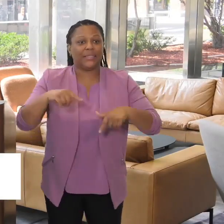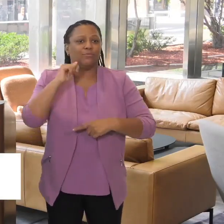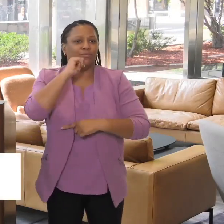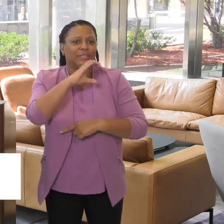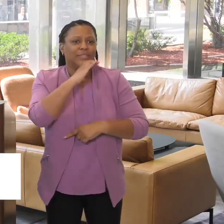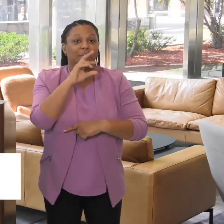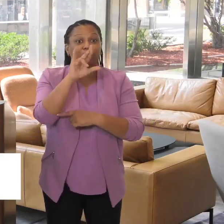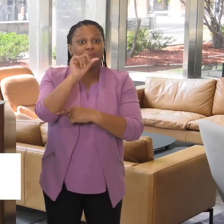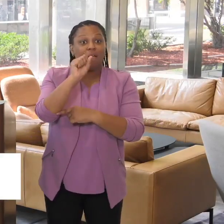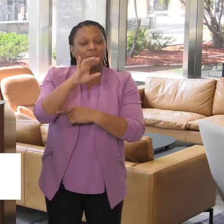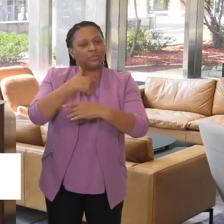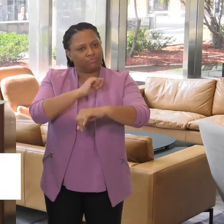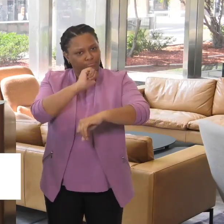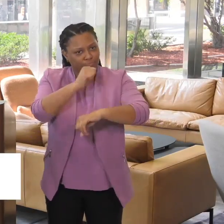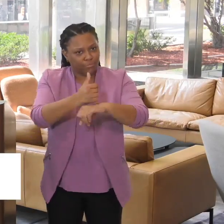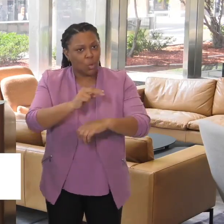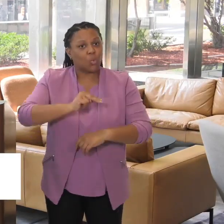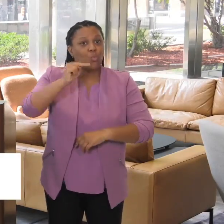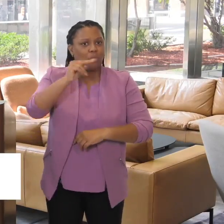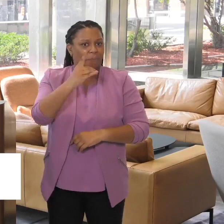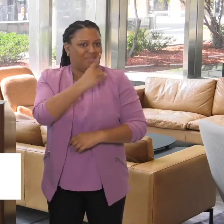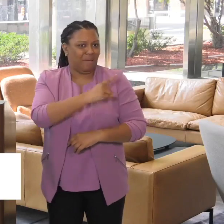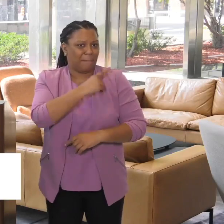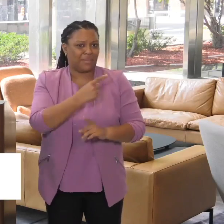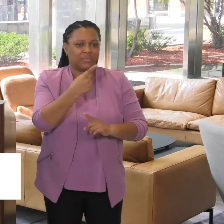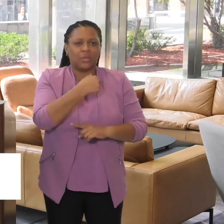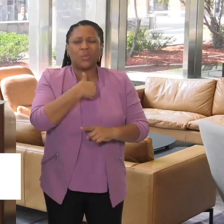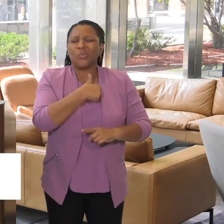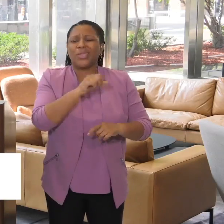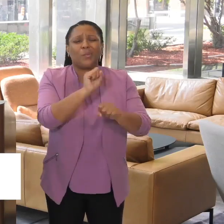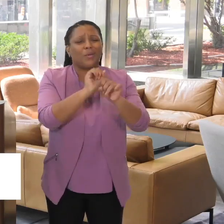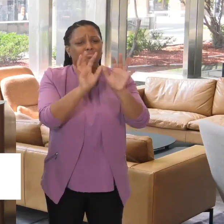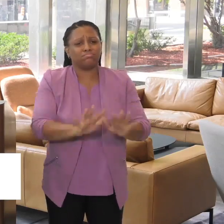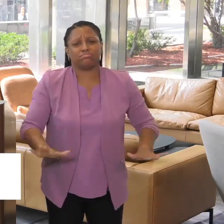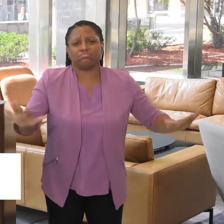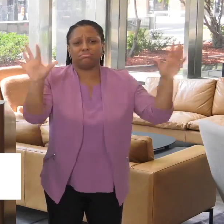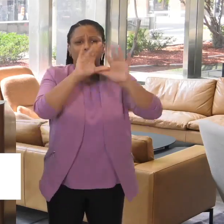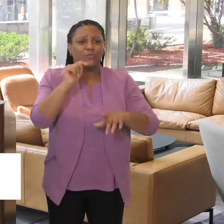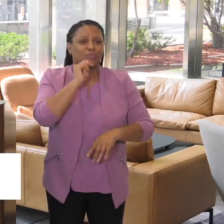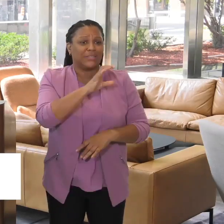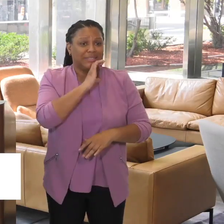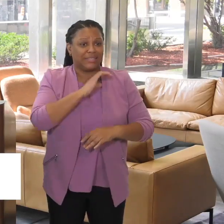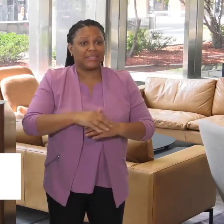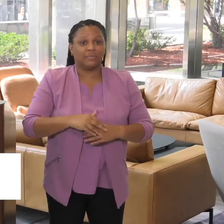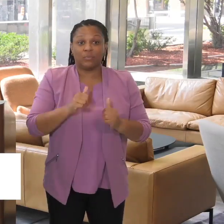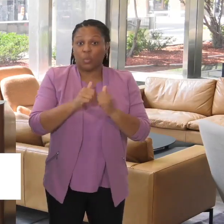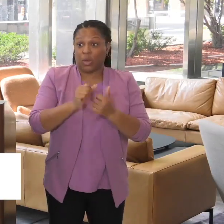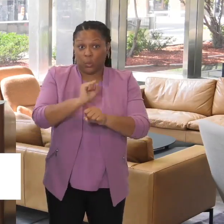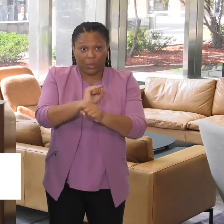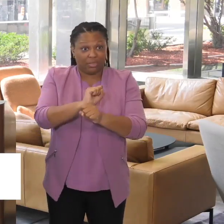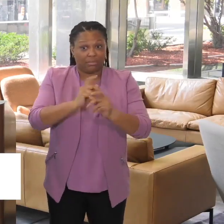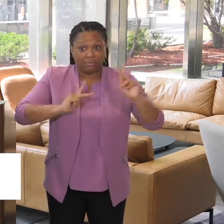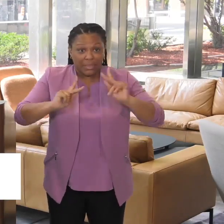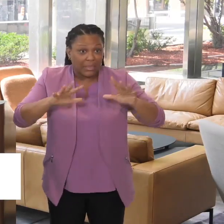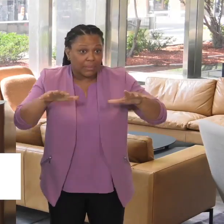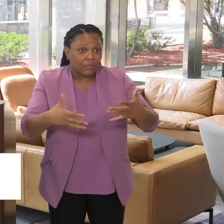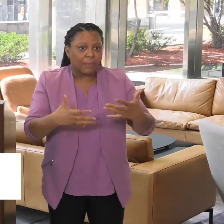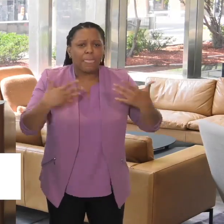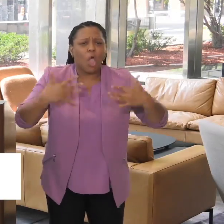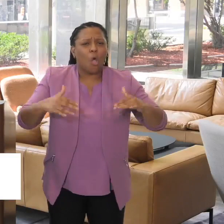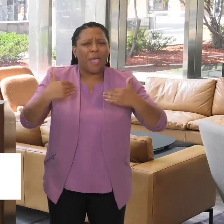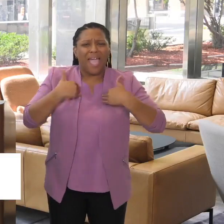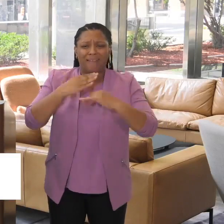Minneapolis, but working across the metro with folks making that journey to overcome great obstacles and